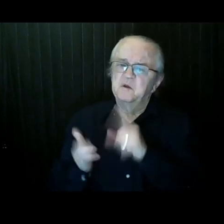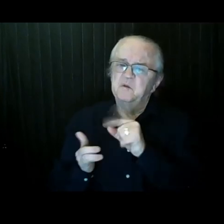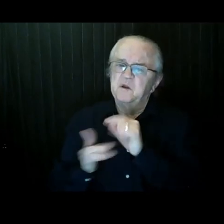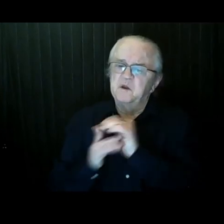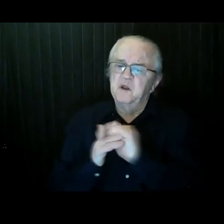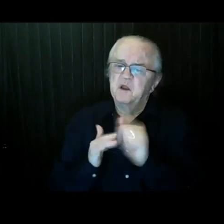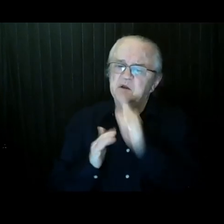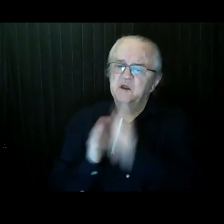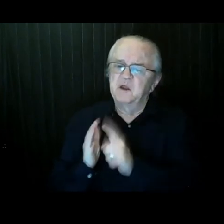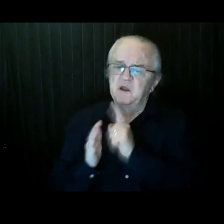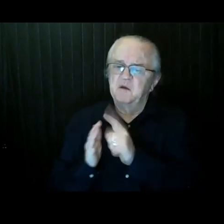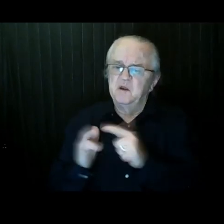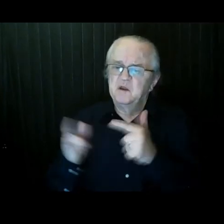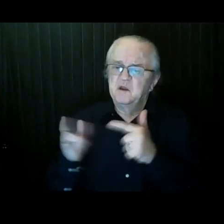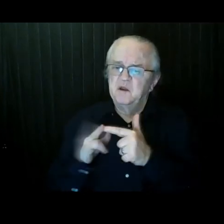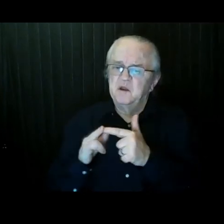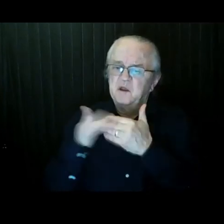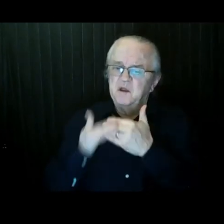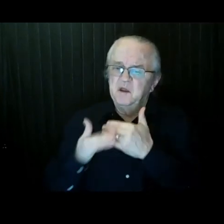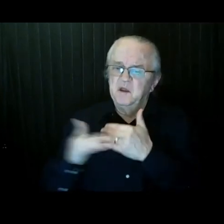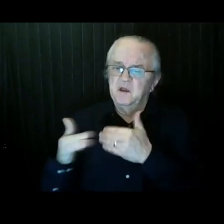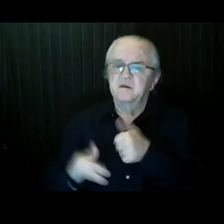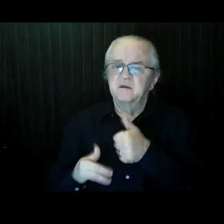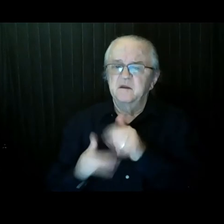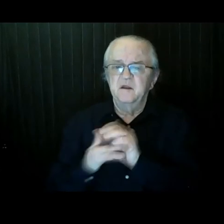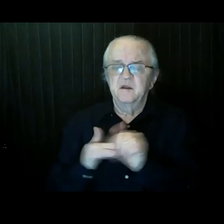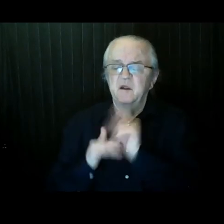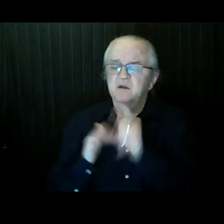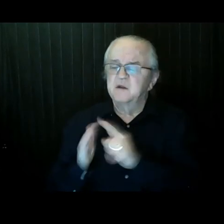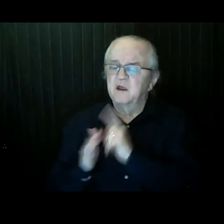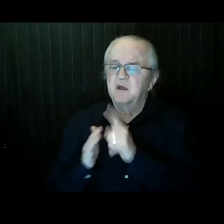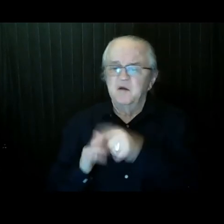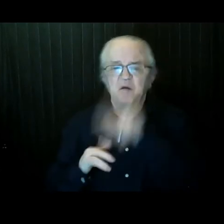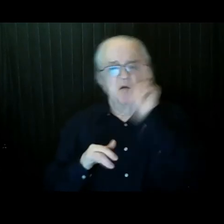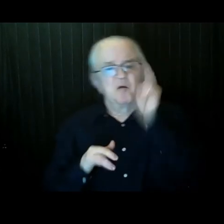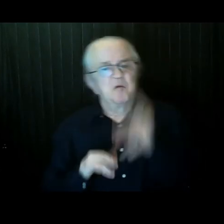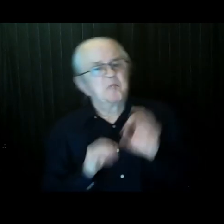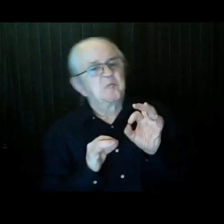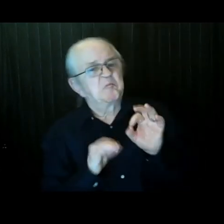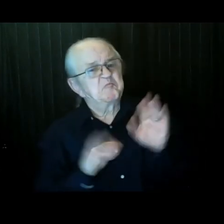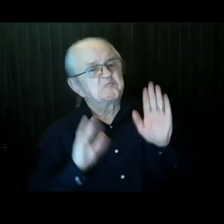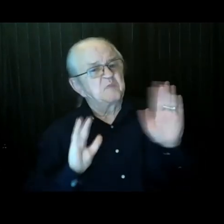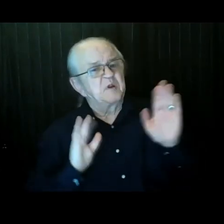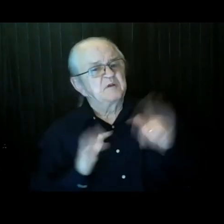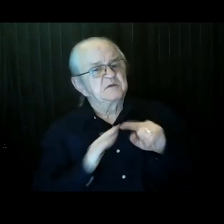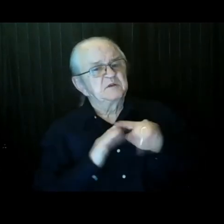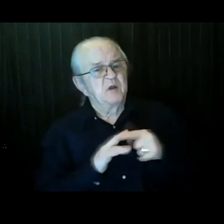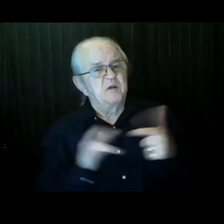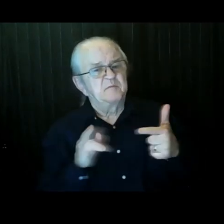an hour. And then for the second lesson and everyone after that, it's going to cost you $10 an hour. So my uncle said, his friend said, great, then I'm going to start with the second